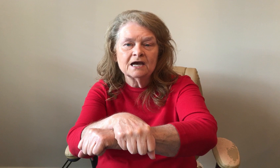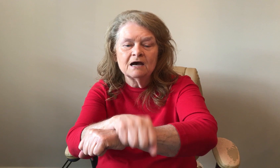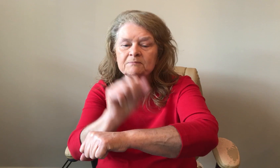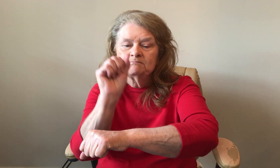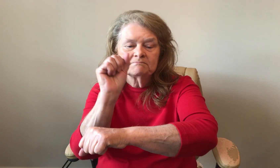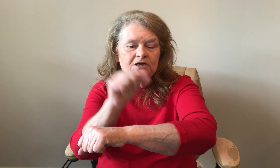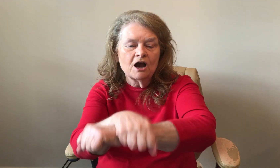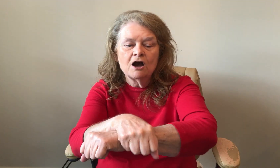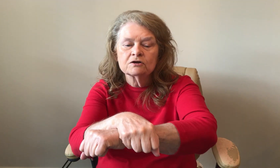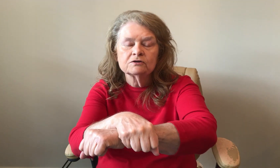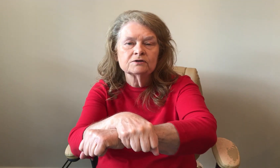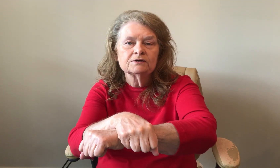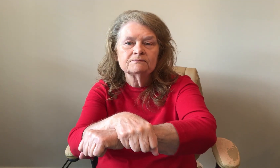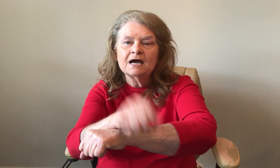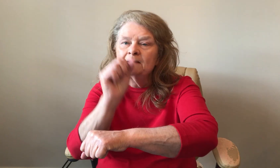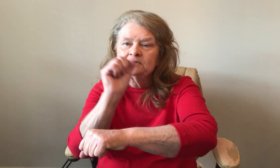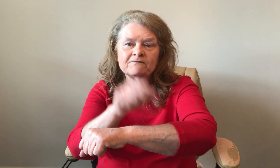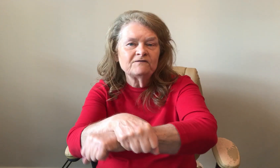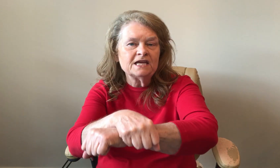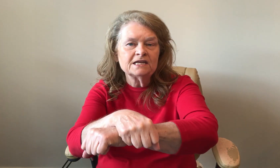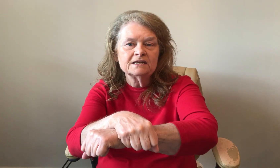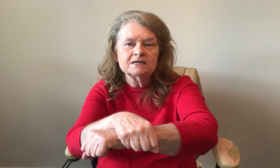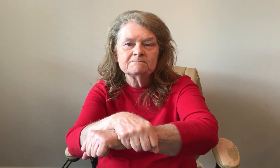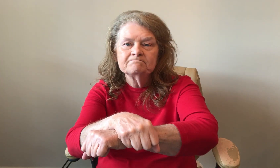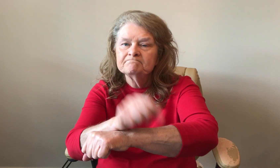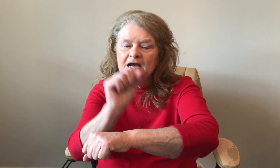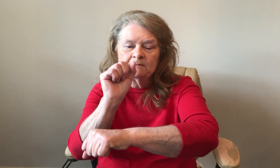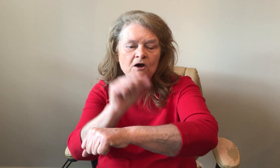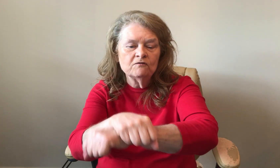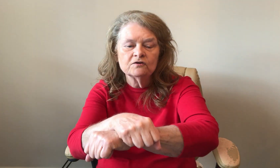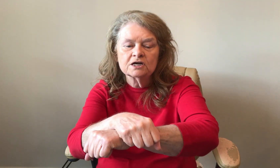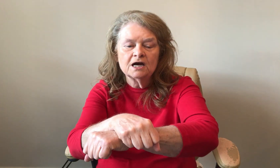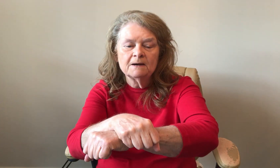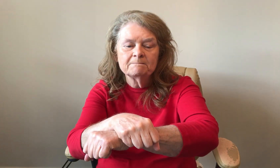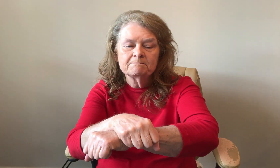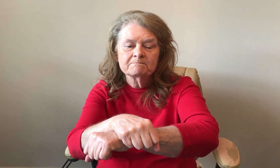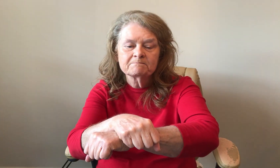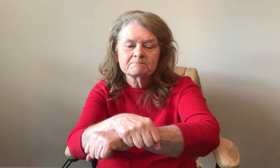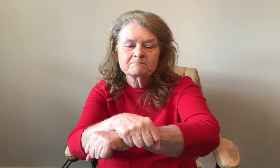up. Conquered, I'm defeated, I'm overcome.